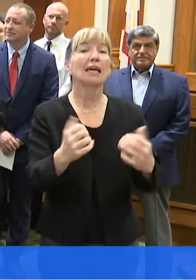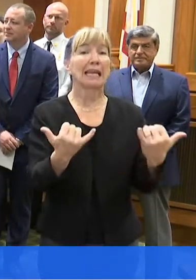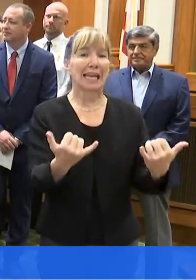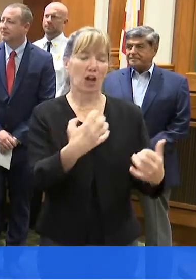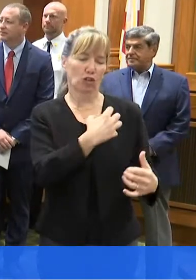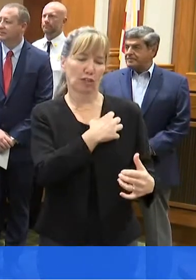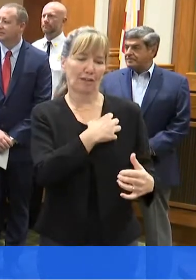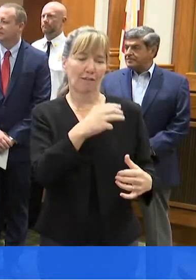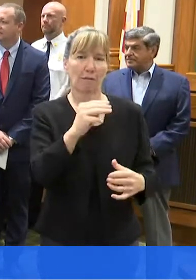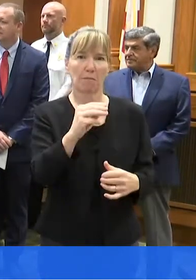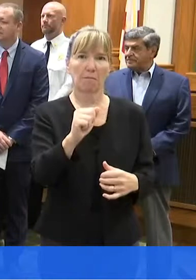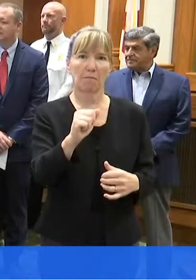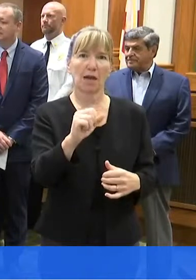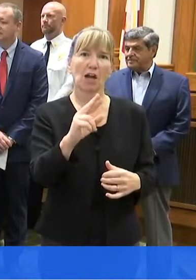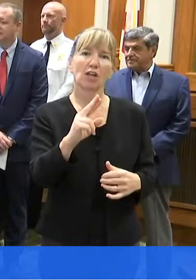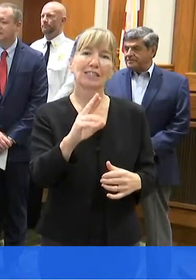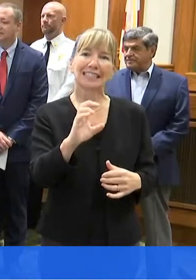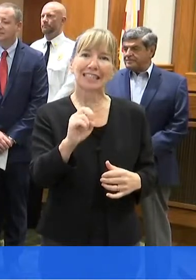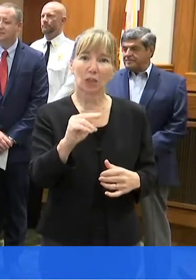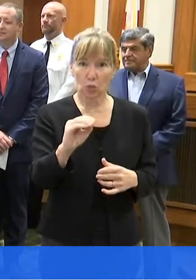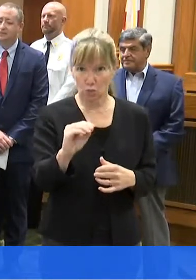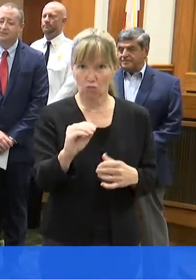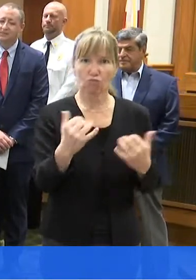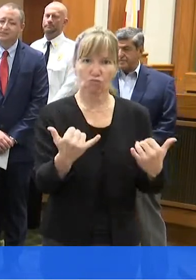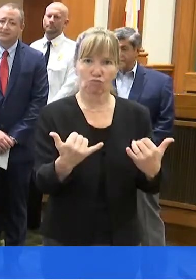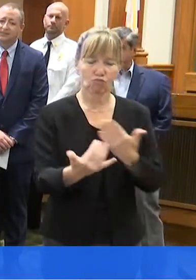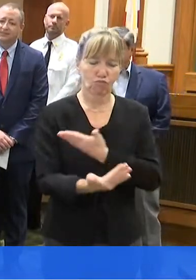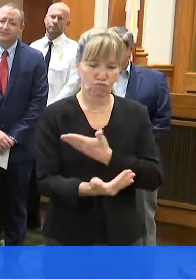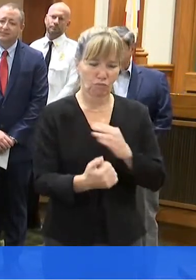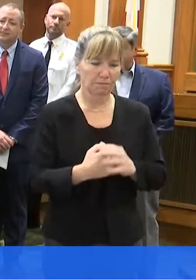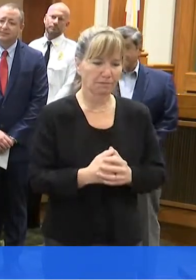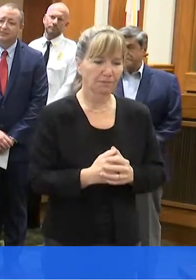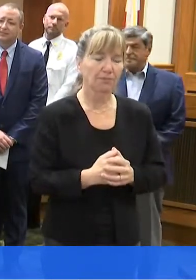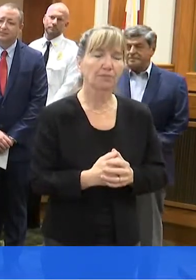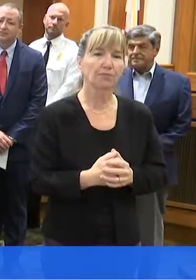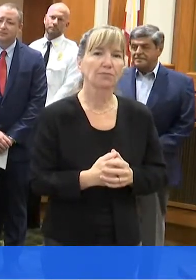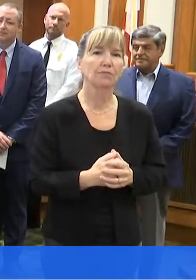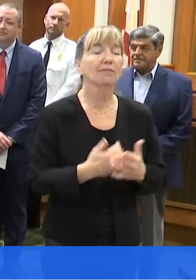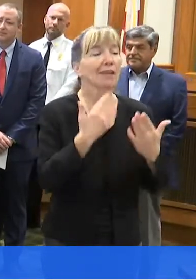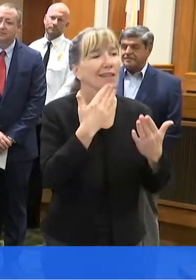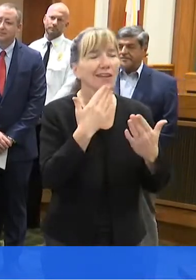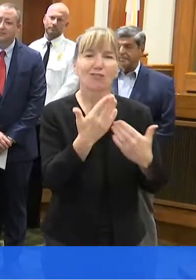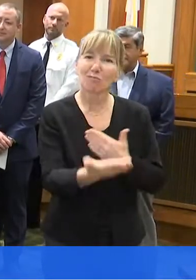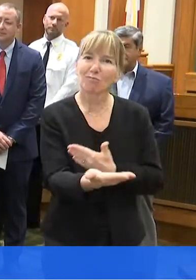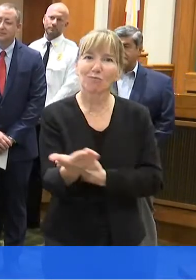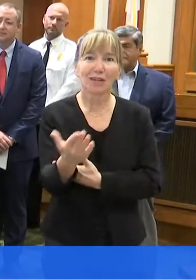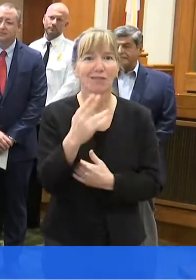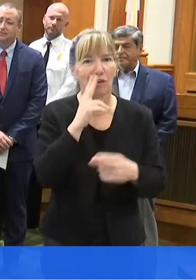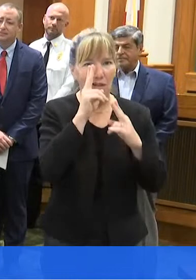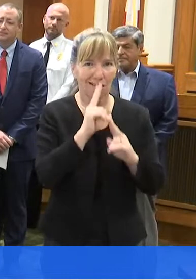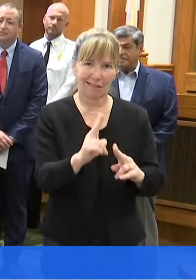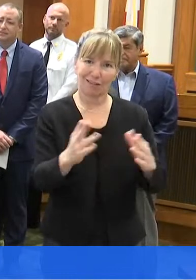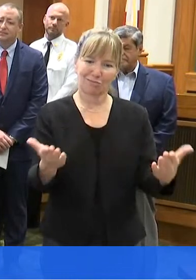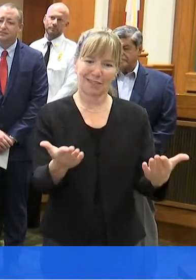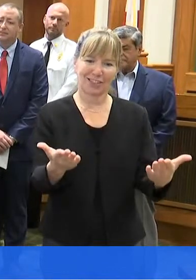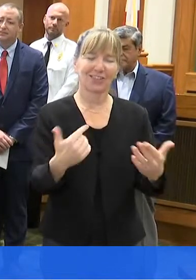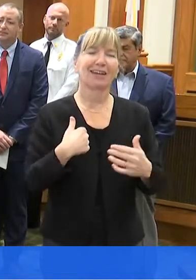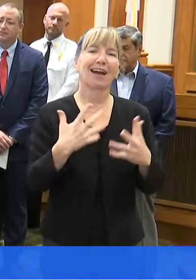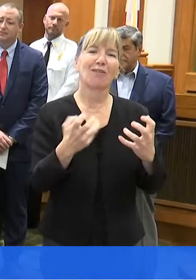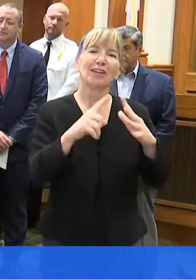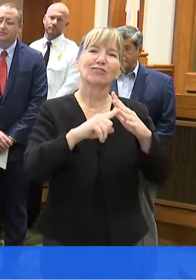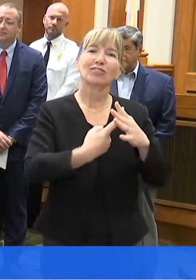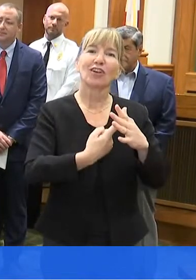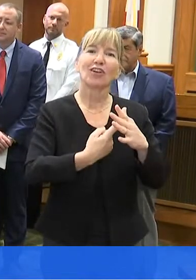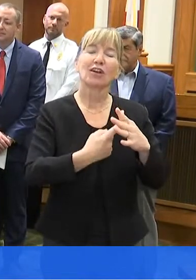Marcino. Thank you, Commissioner. Thank you. Thank you, and good morning. What an honor to be here. I want to start